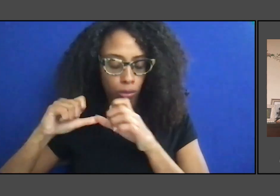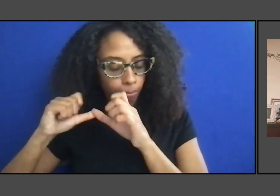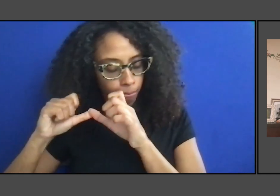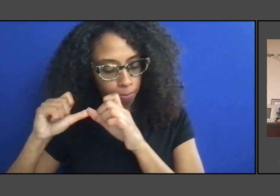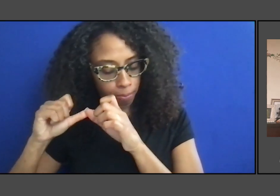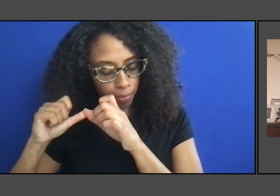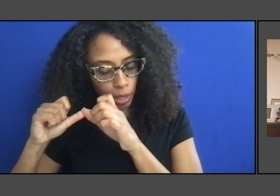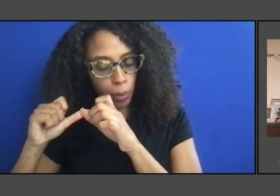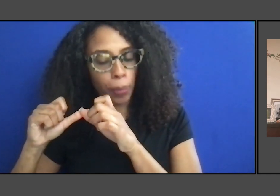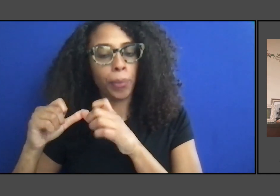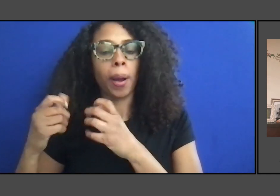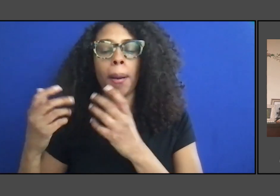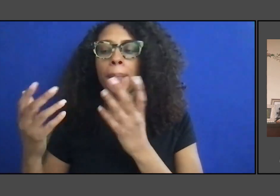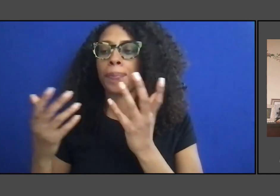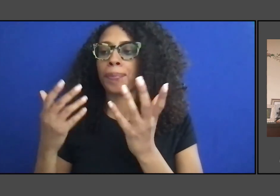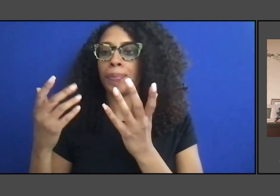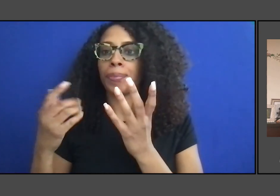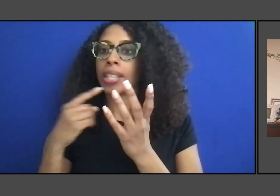reiterate.